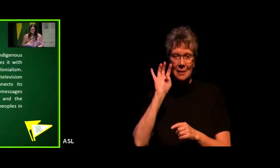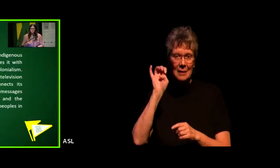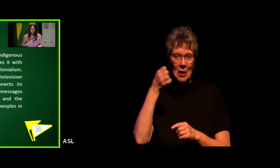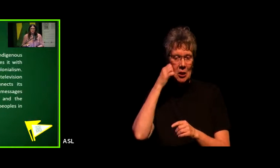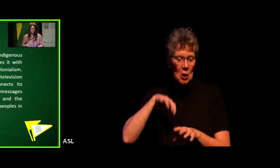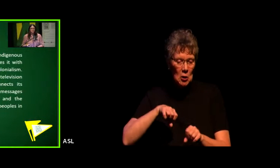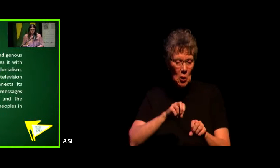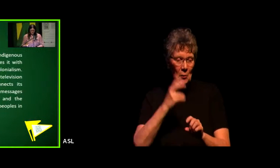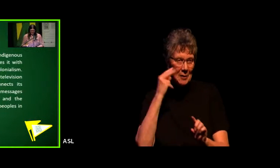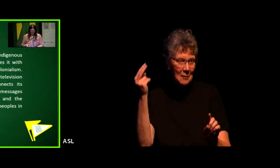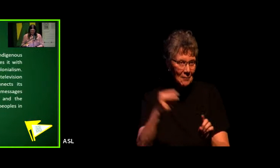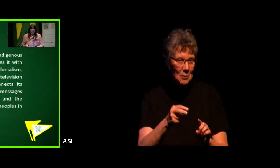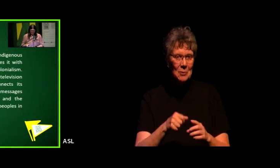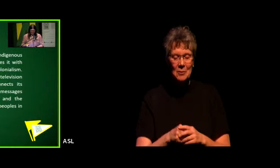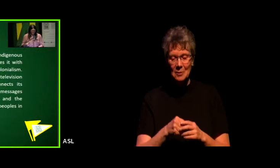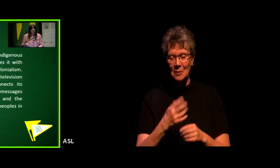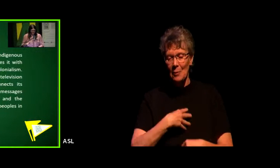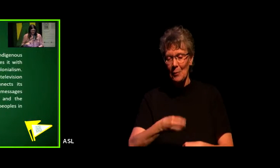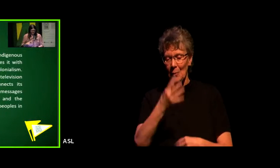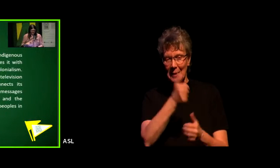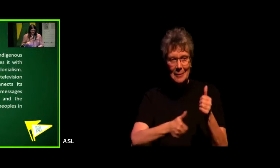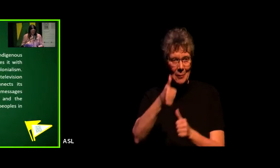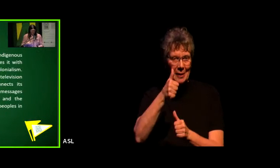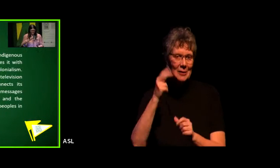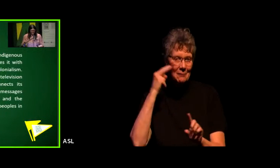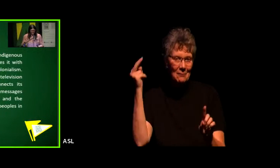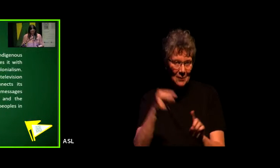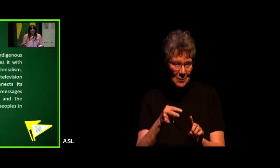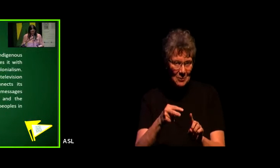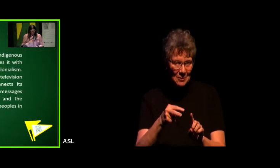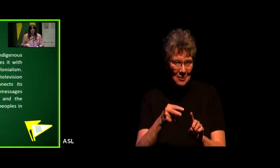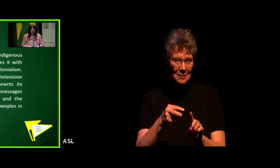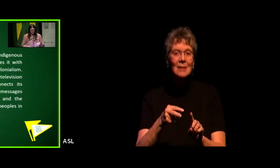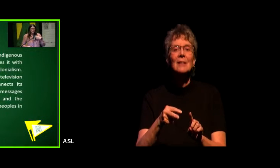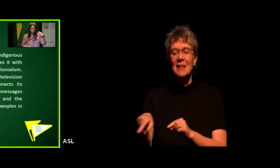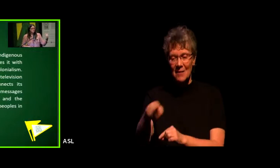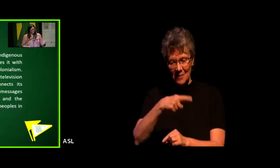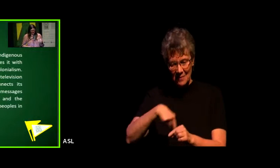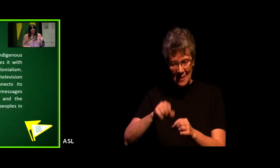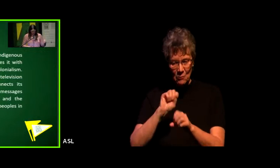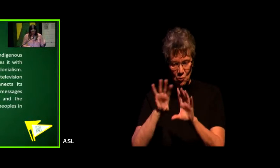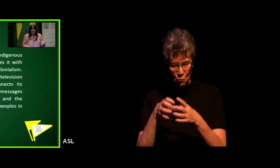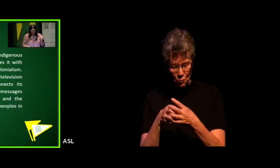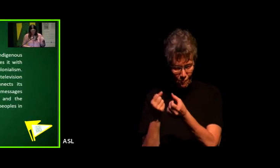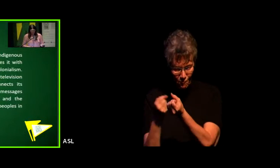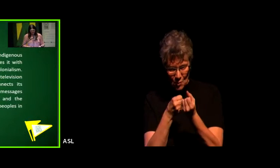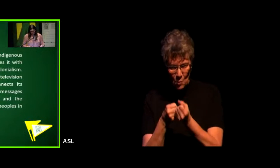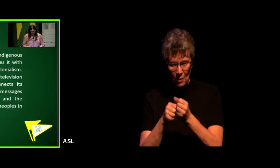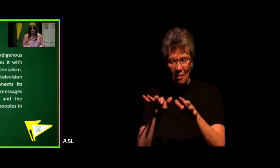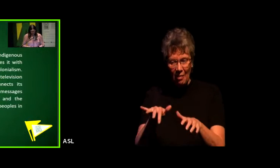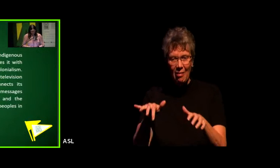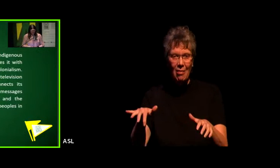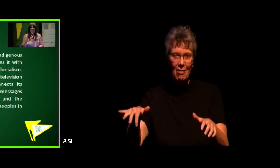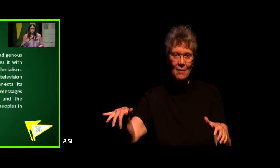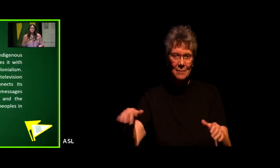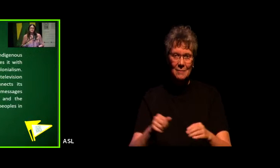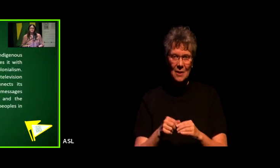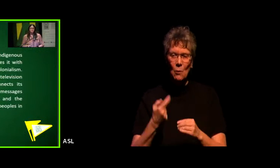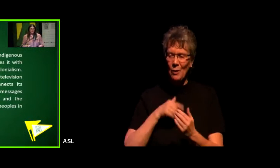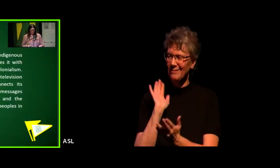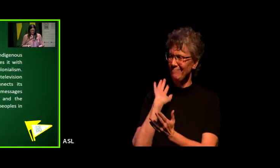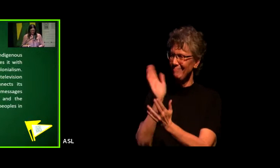spread to its audience, who in turn spread those messages further. And we can all play a role in breaking that cycle by